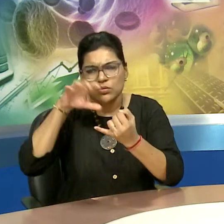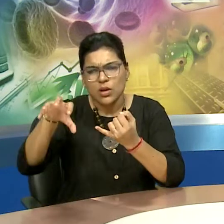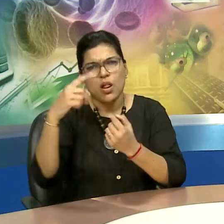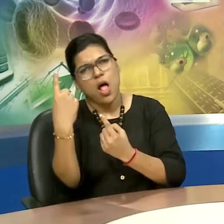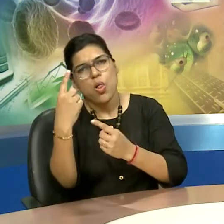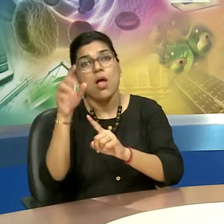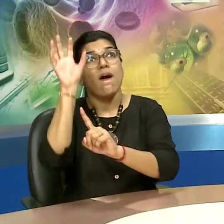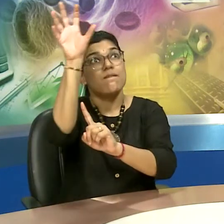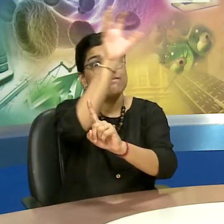state.